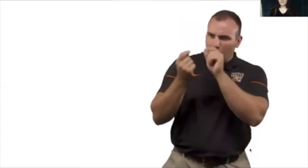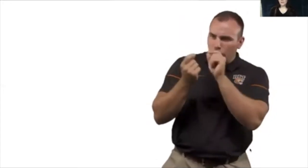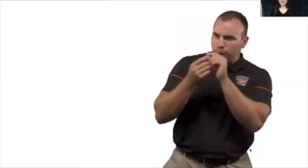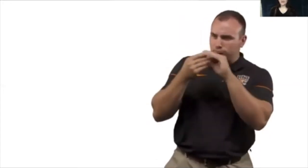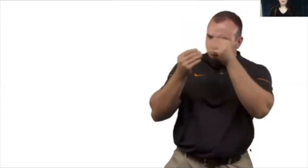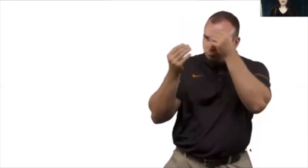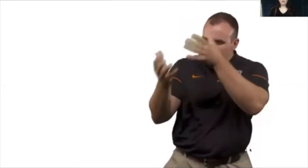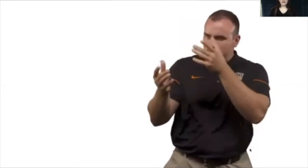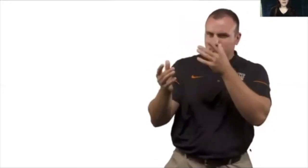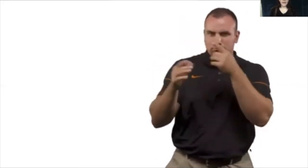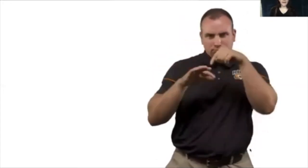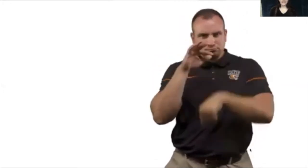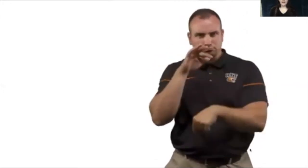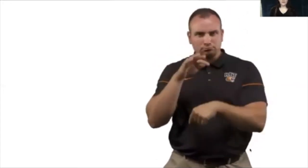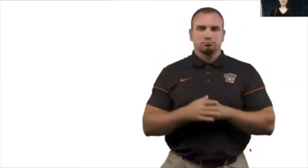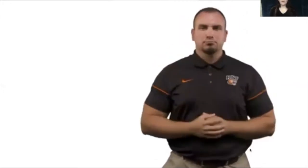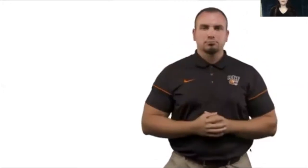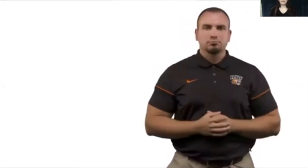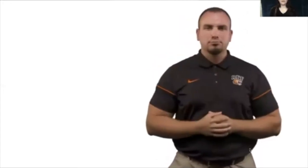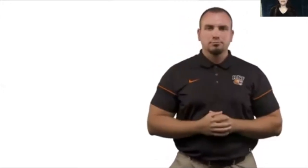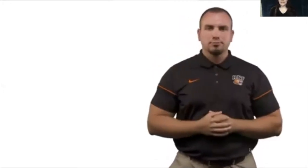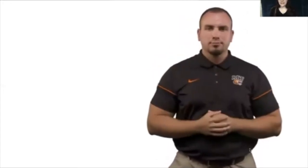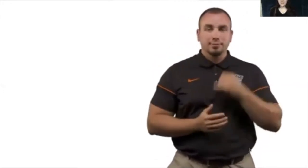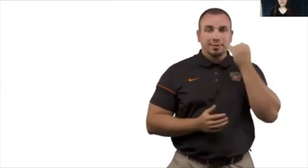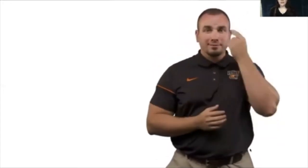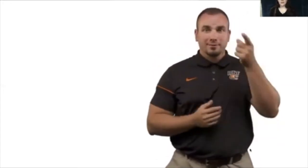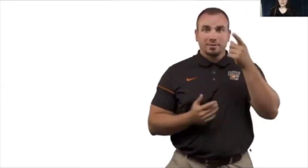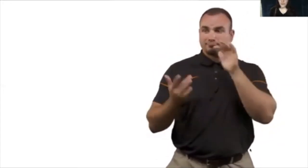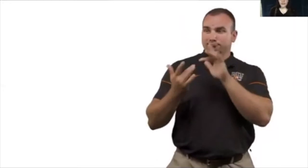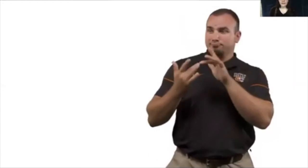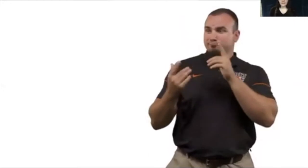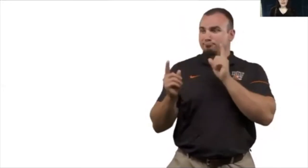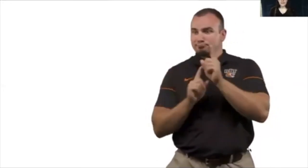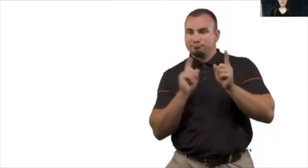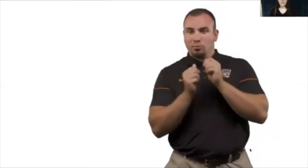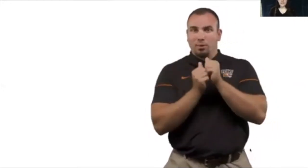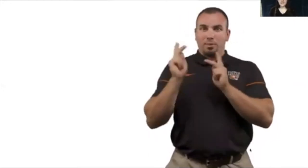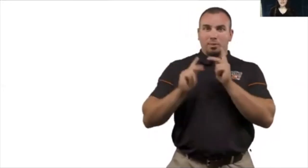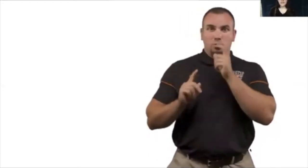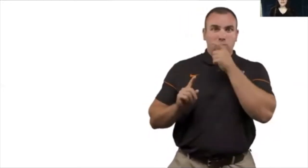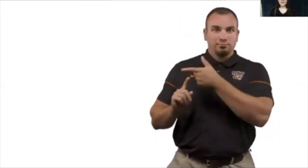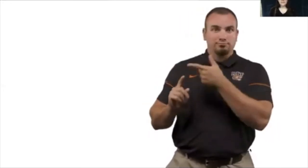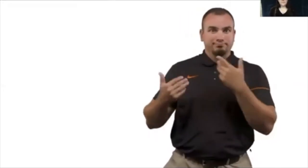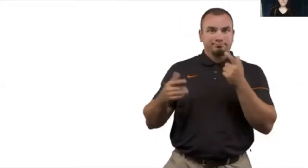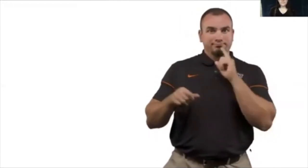It's important that you go right away and tell people details of where you've been in the last couple of days.